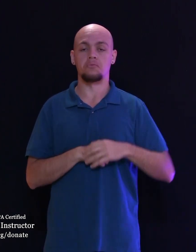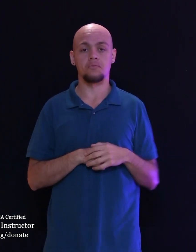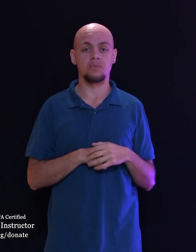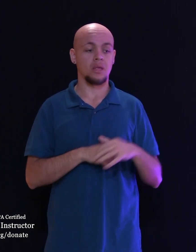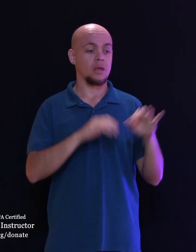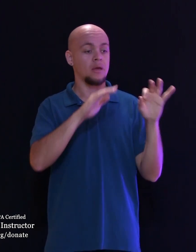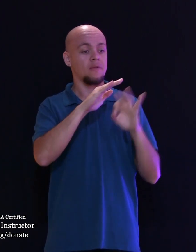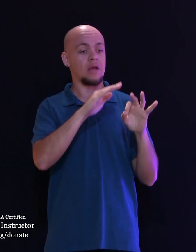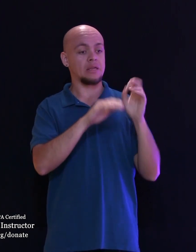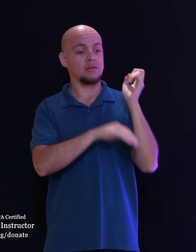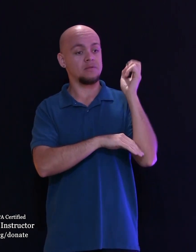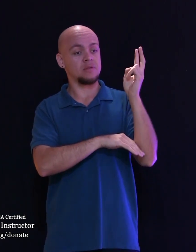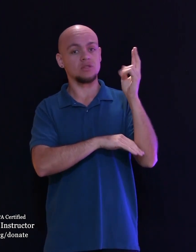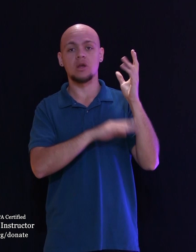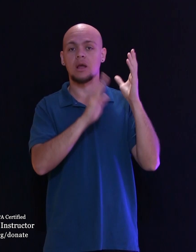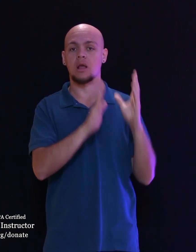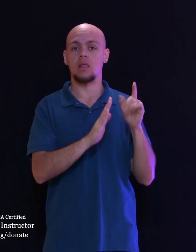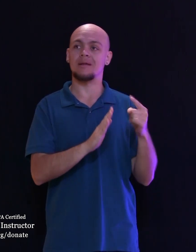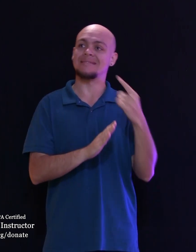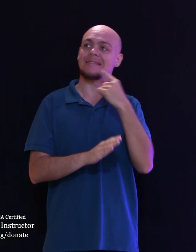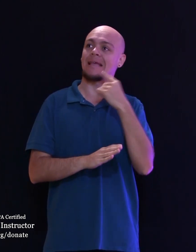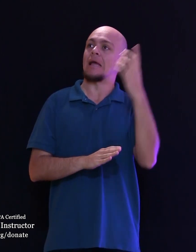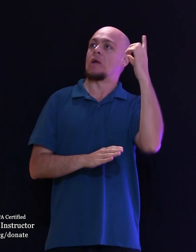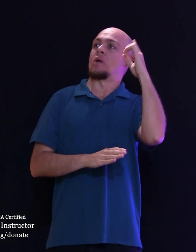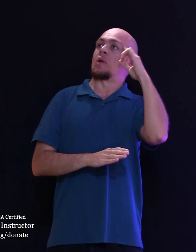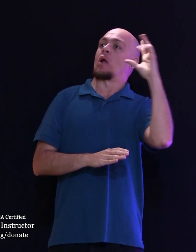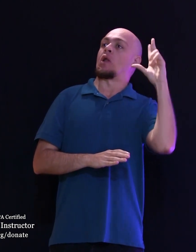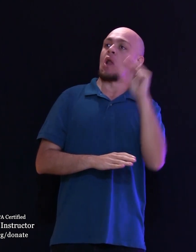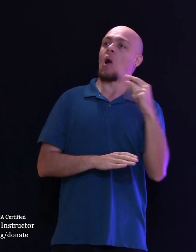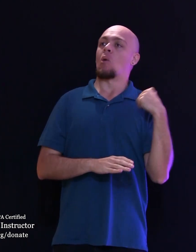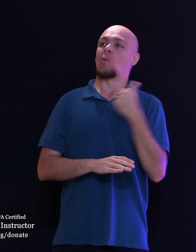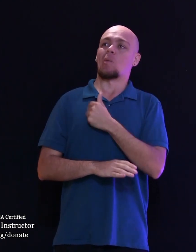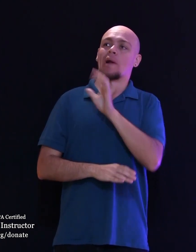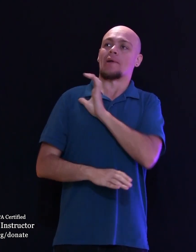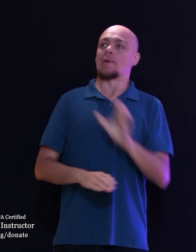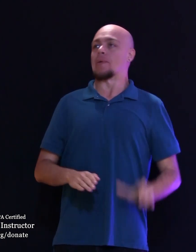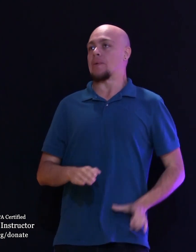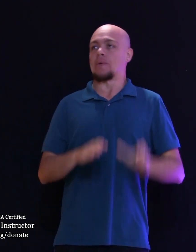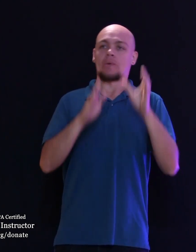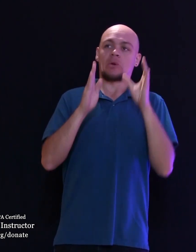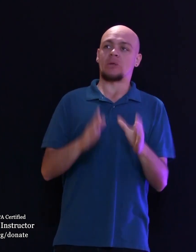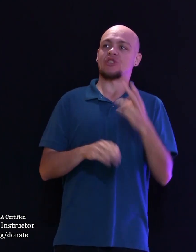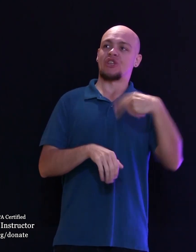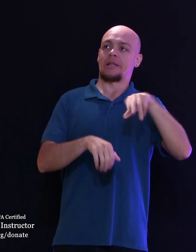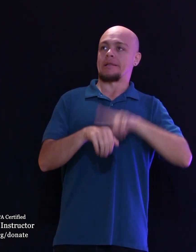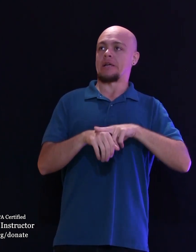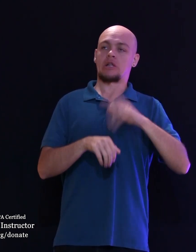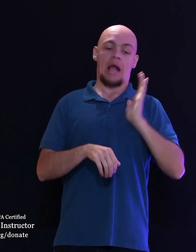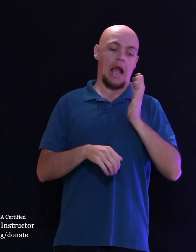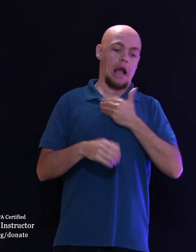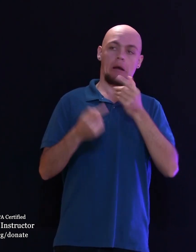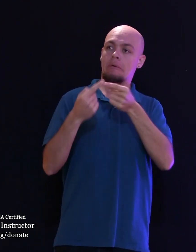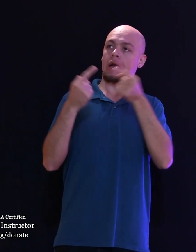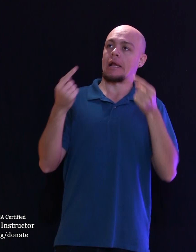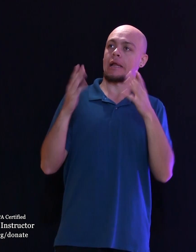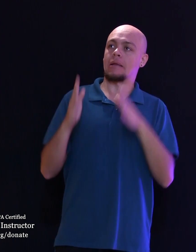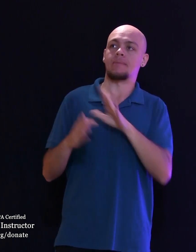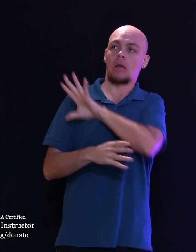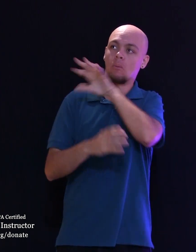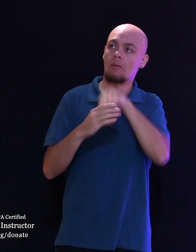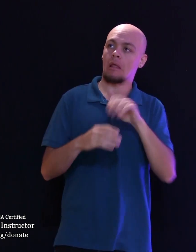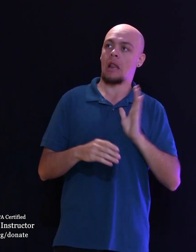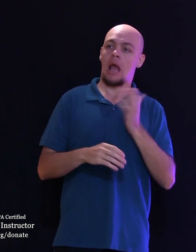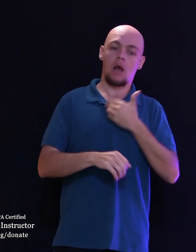you're evangelical, the answer is no. We're a Christian nation. We can't allow our enemy to have a foothold in